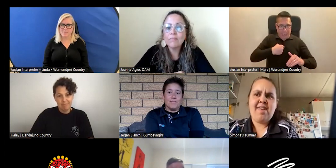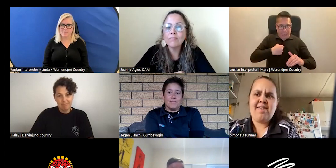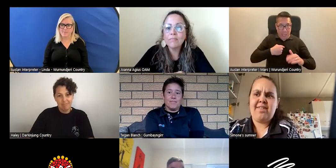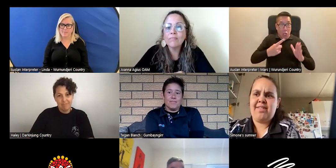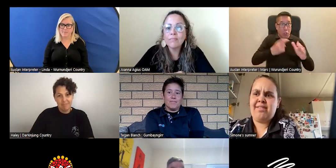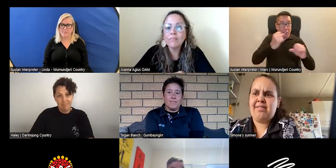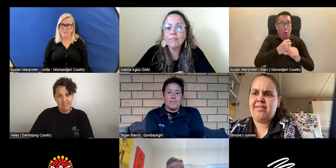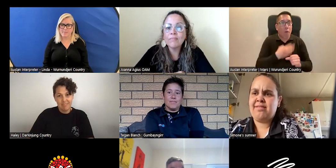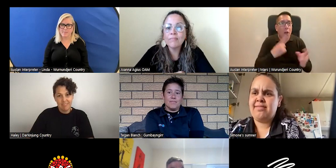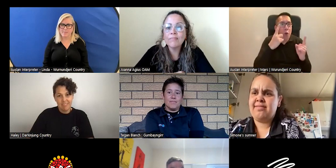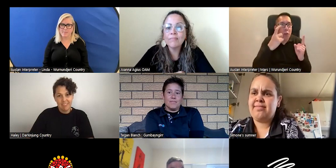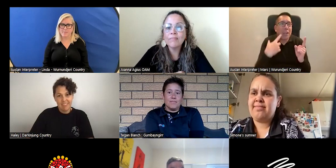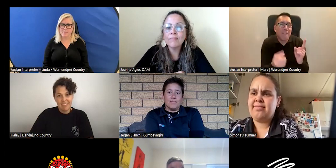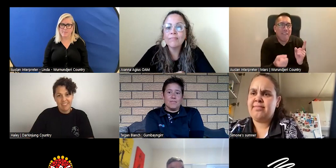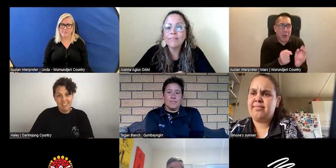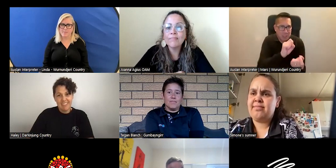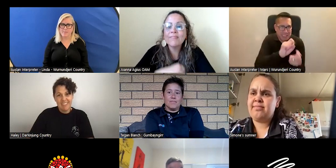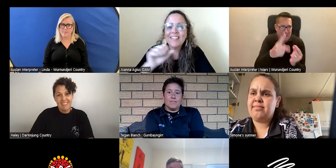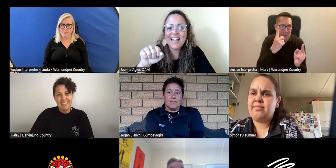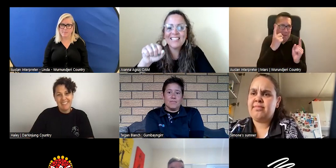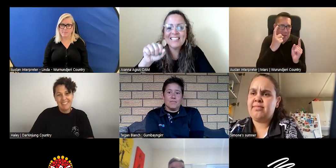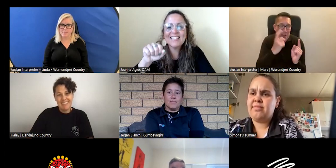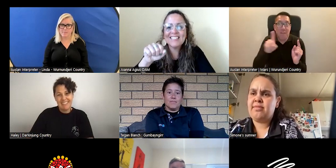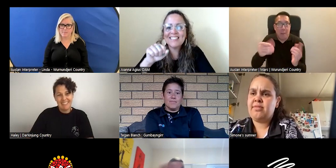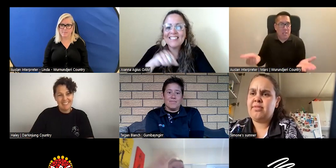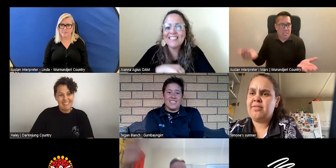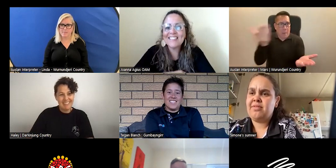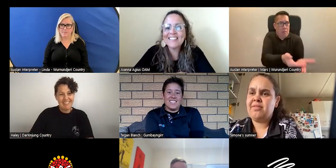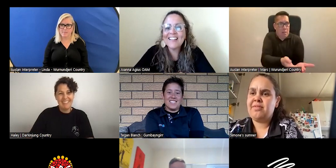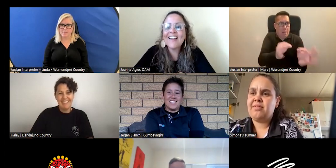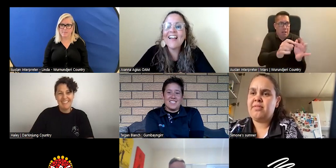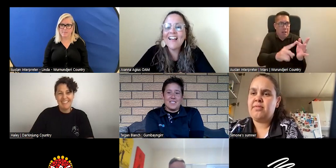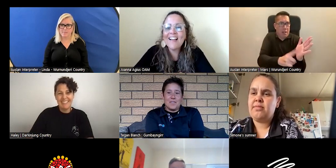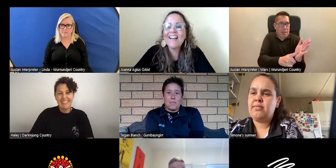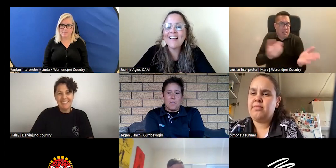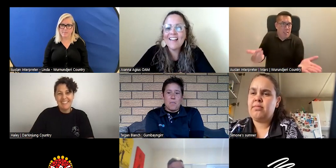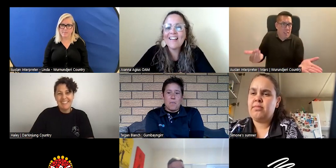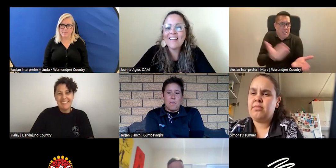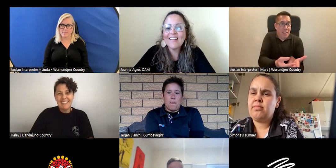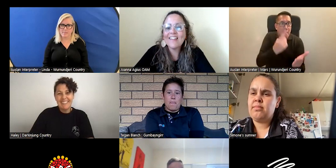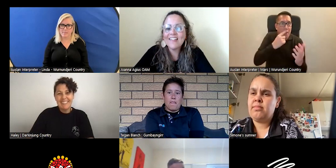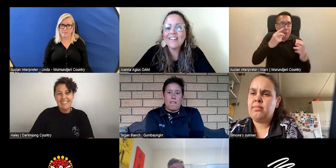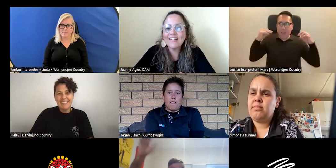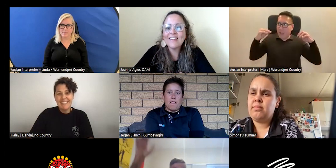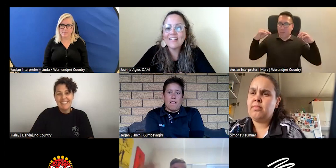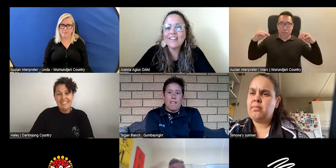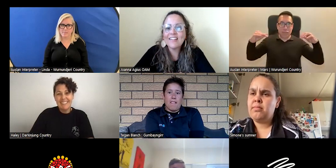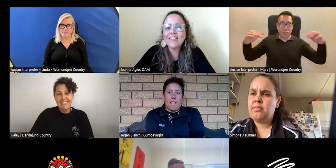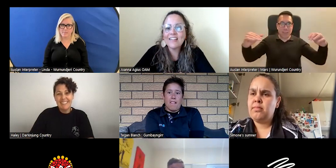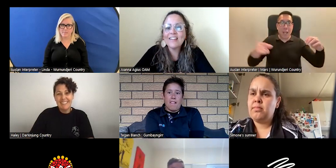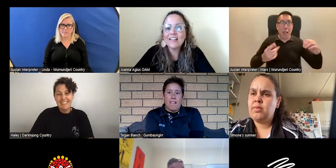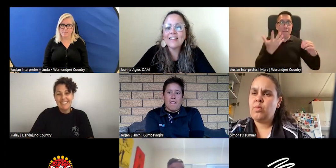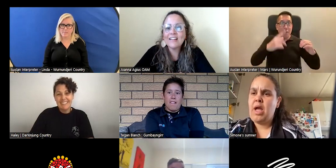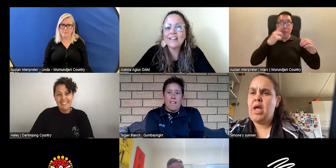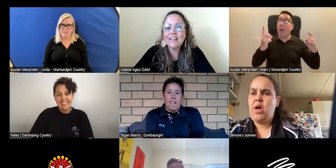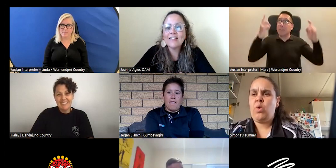photos through of him tabling the bill. All of our people sitting in the gallery. Another 50 upstairs watching